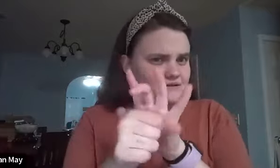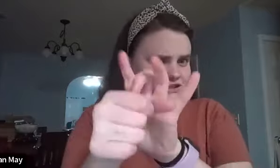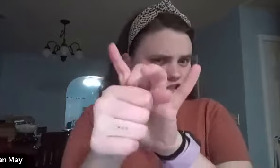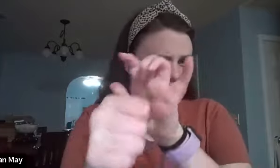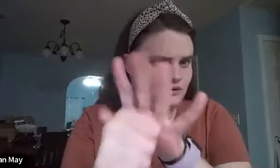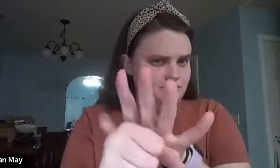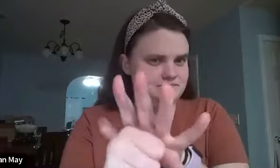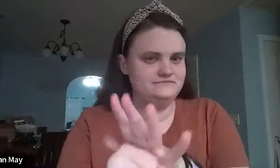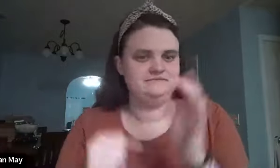and show.